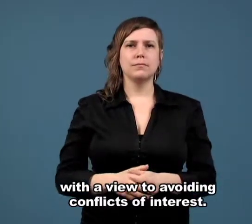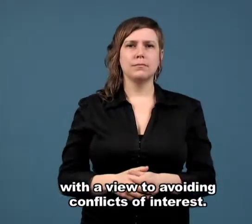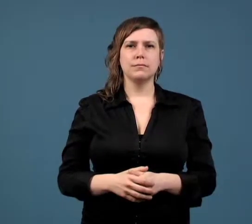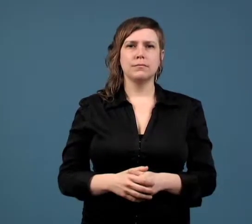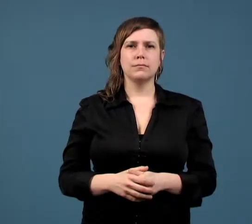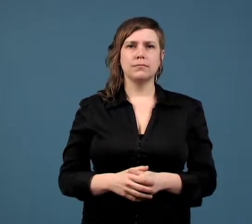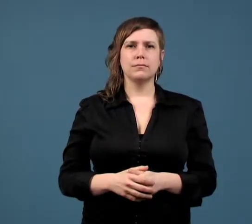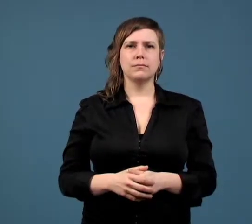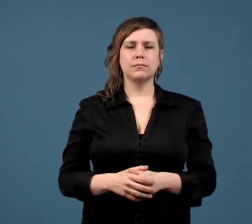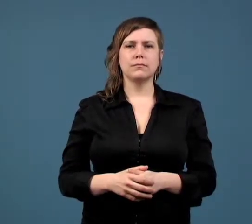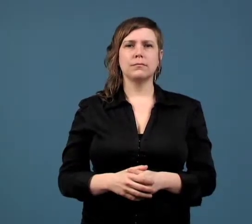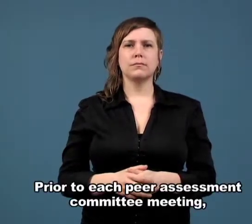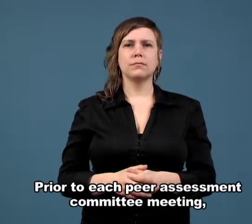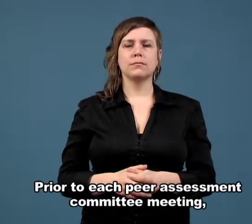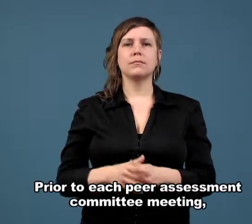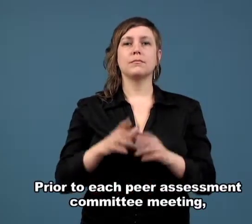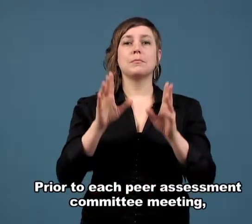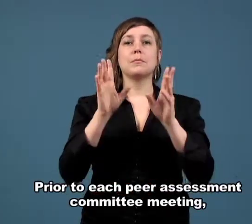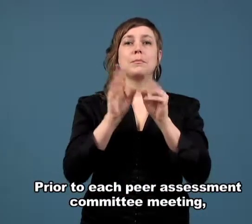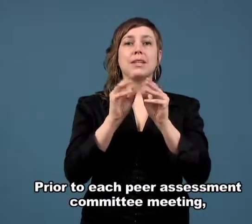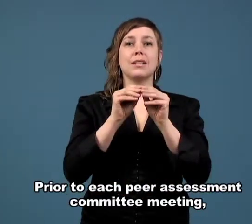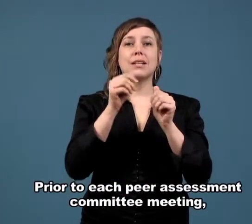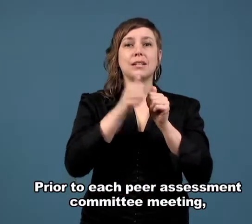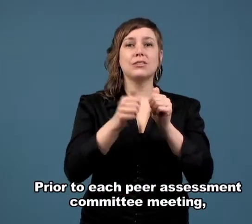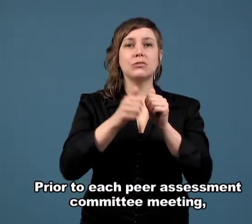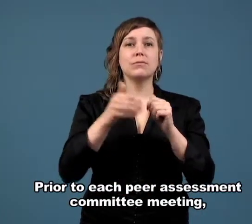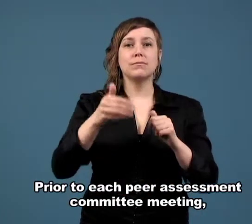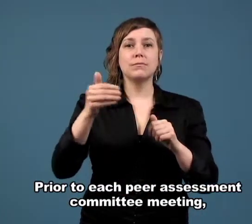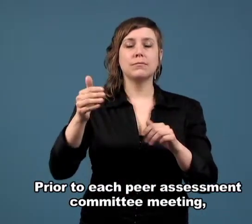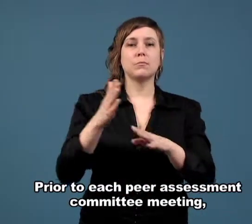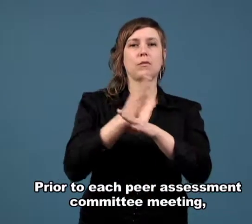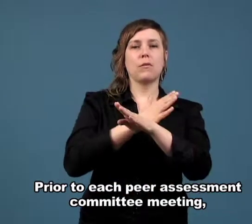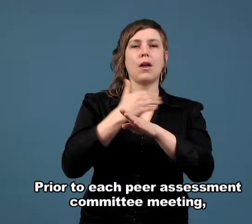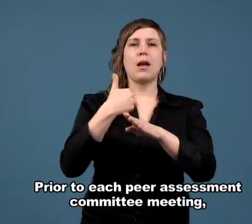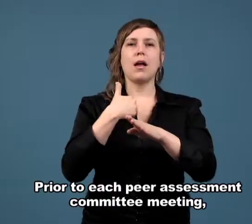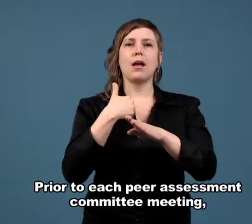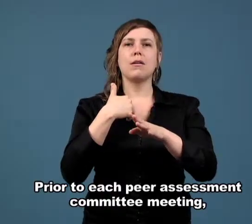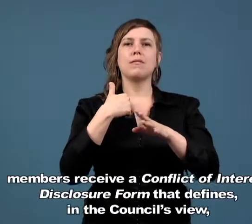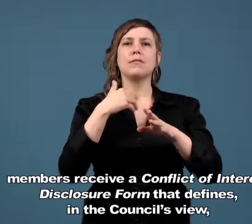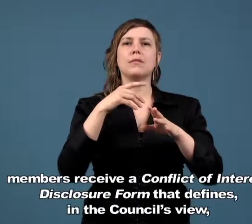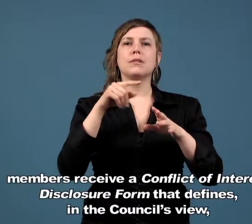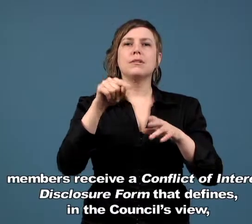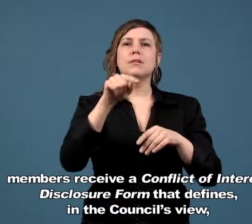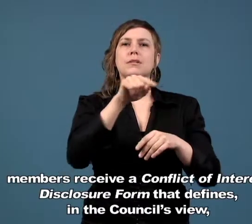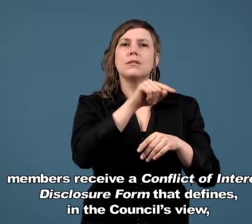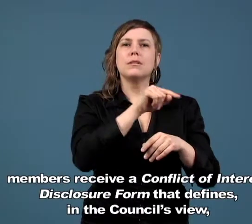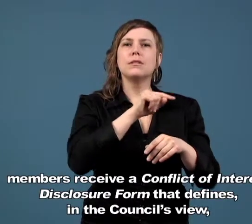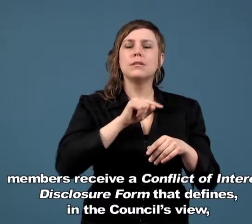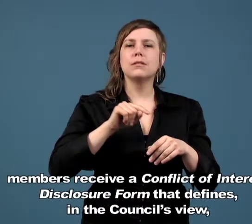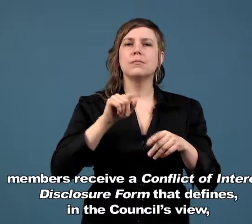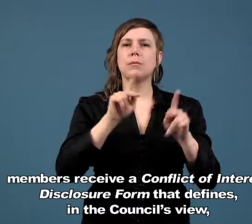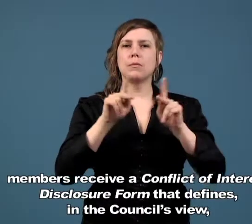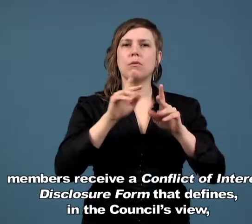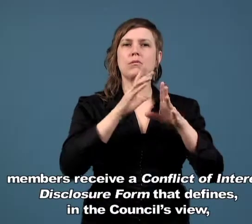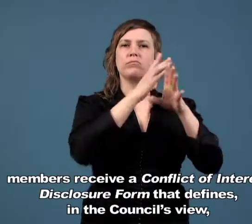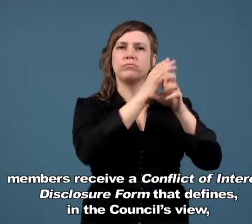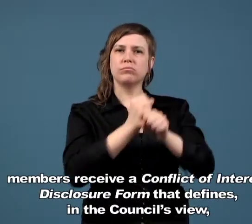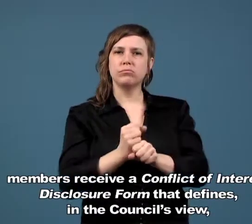avoiding conflict of interest. Prior to each peer assessment committee meeting, members receive a conflict of interest